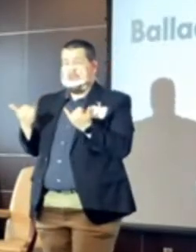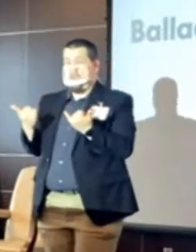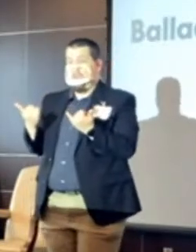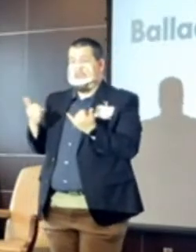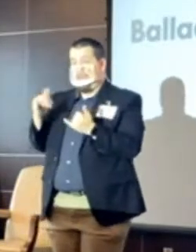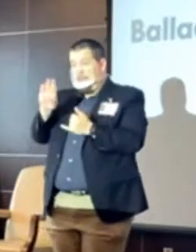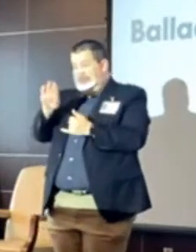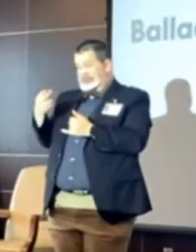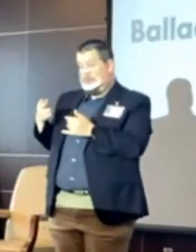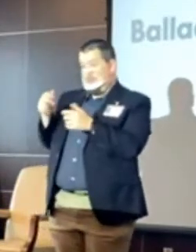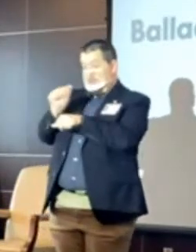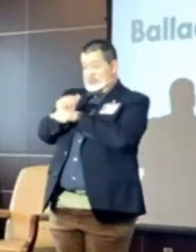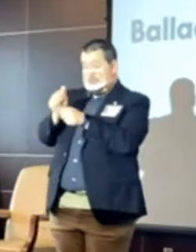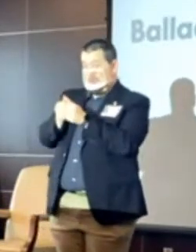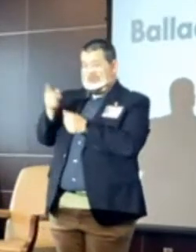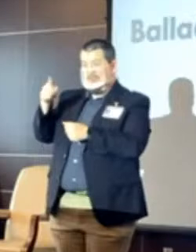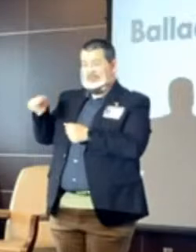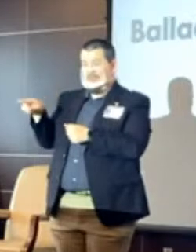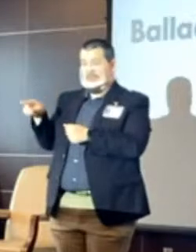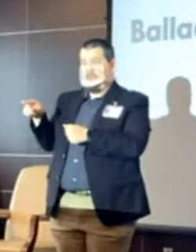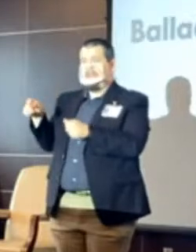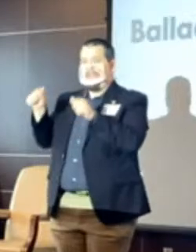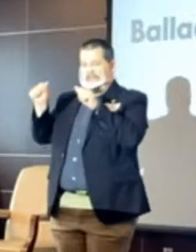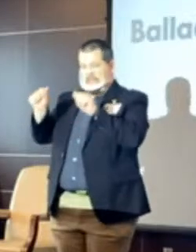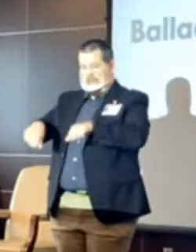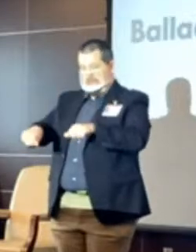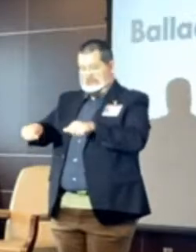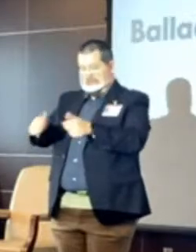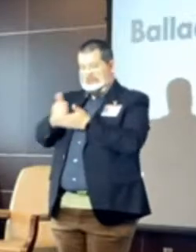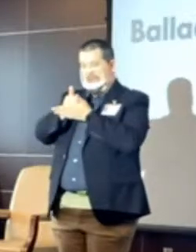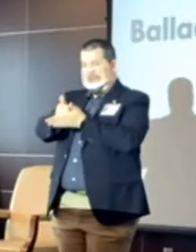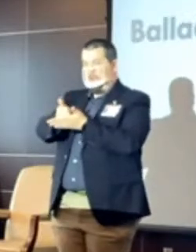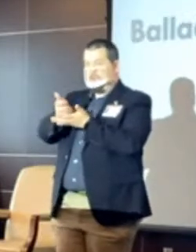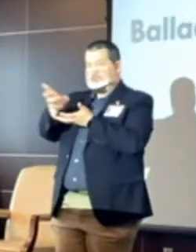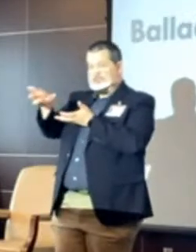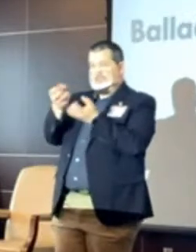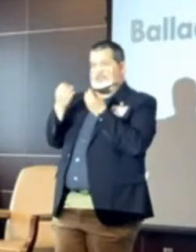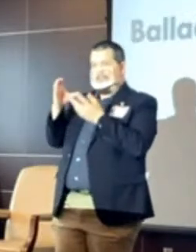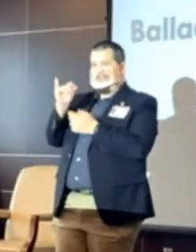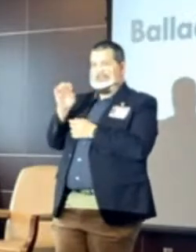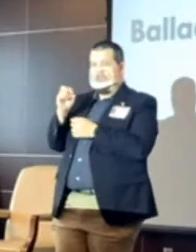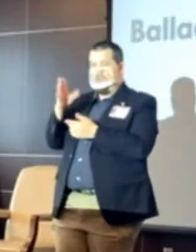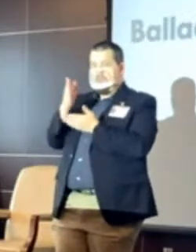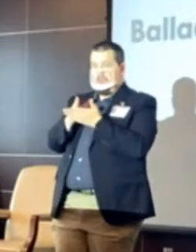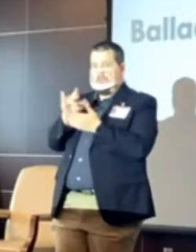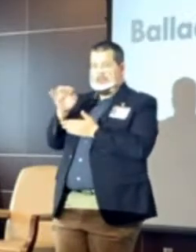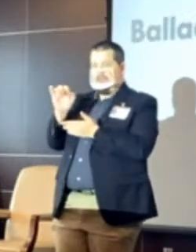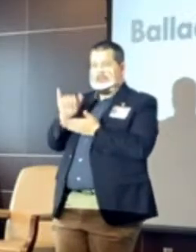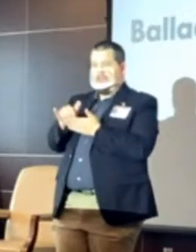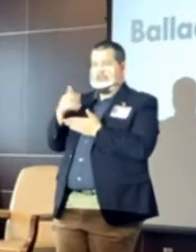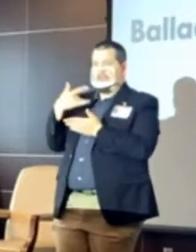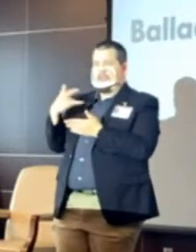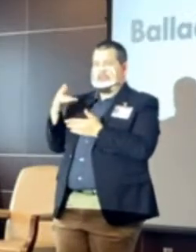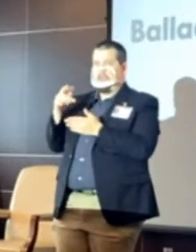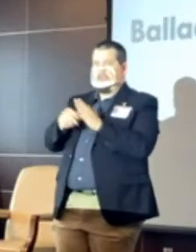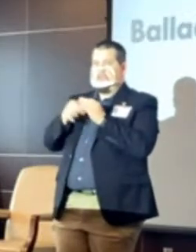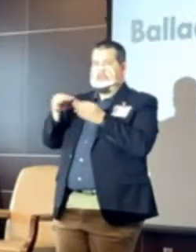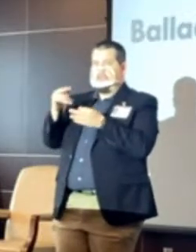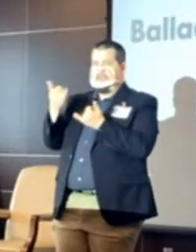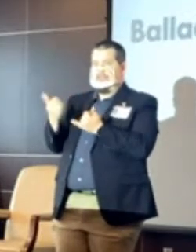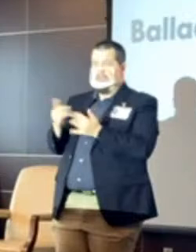that Ballad works with and others can accommodate many of the cases, or some of the cases that we're having to be postponed at this